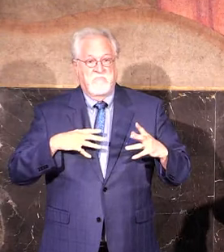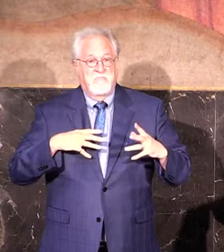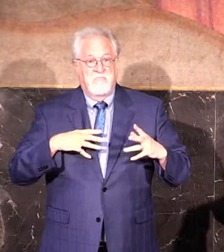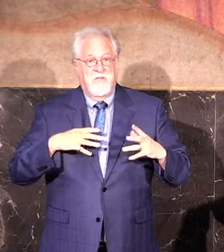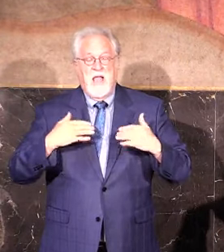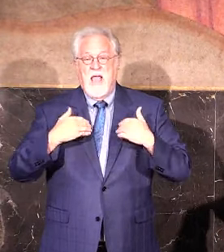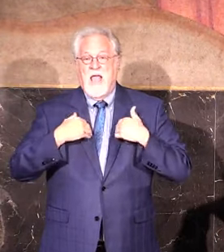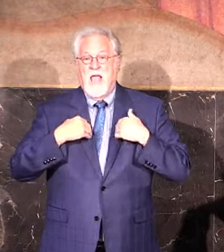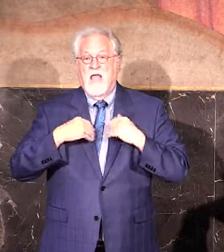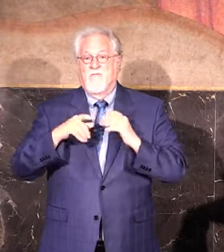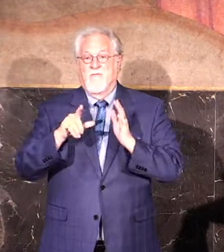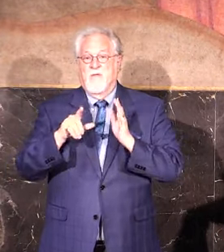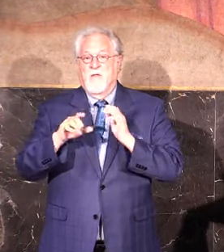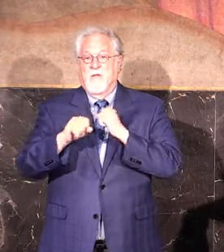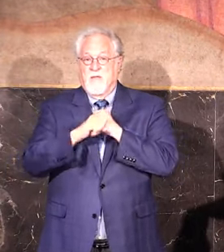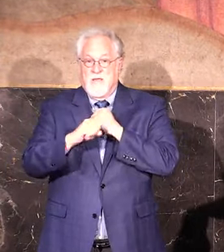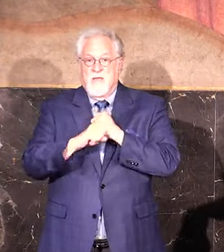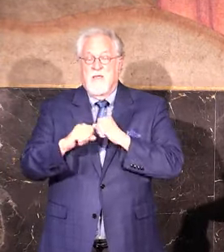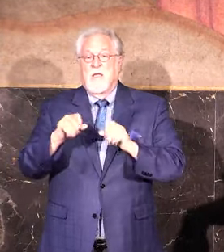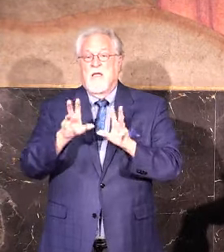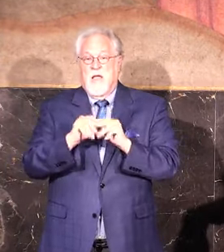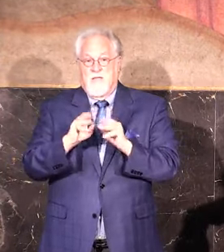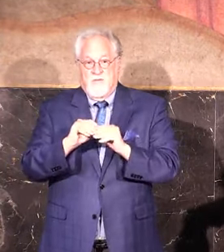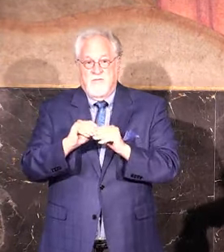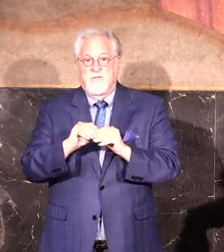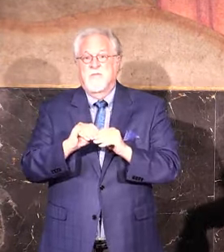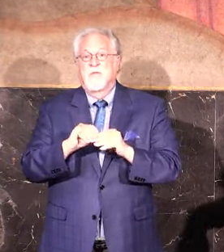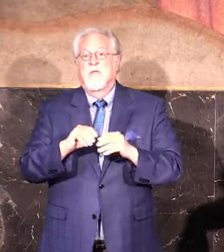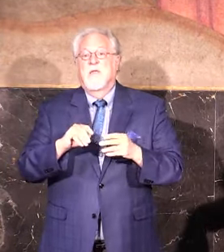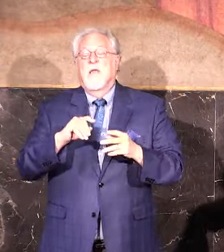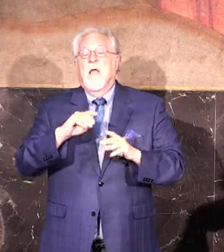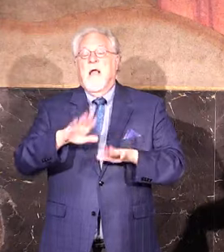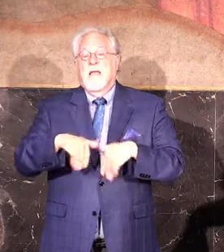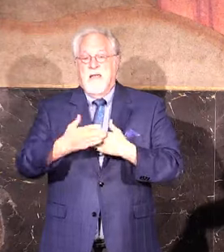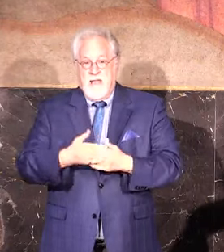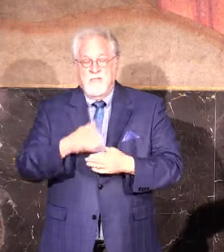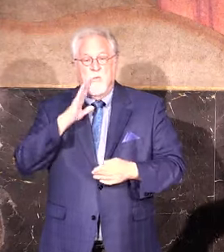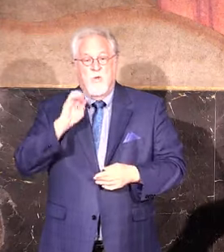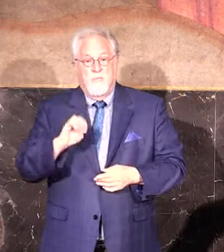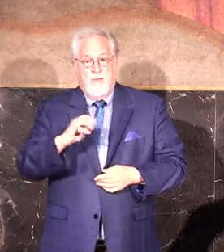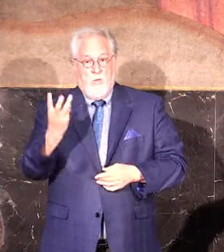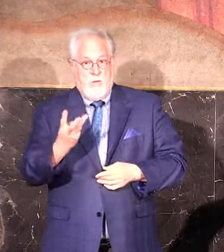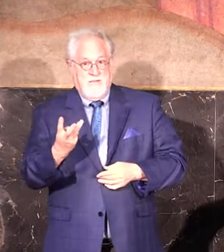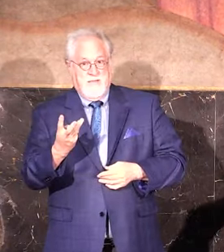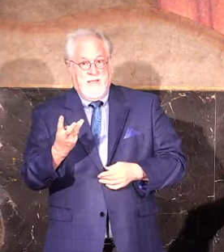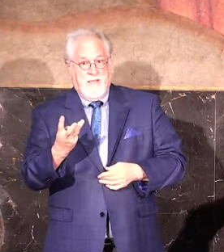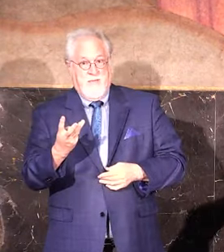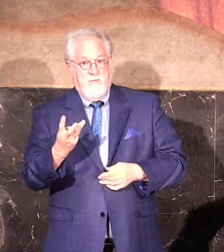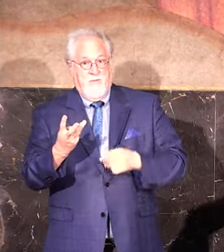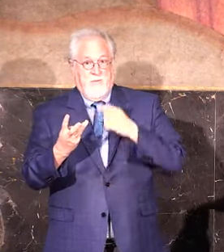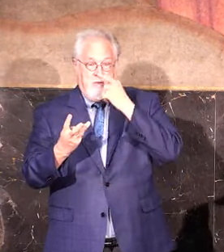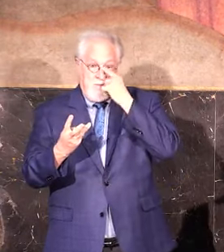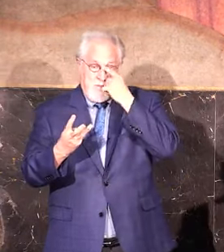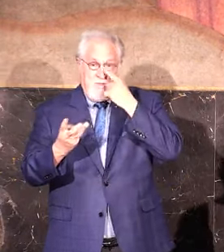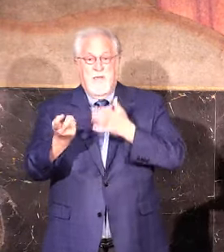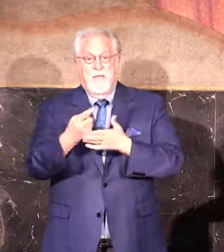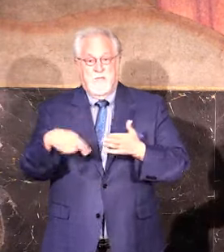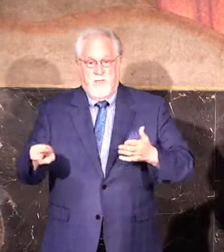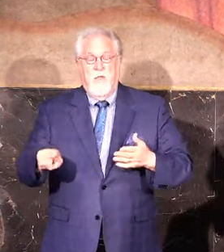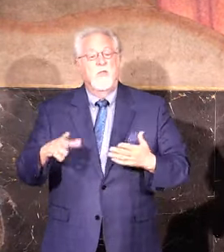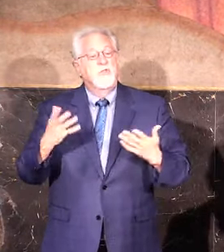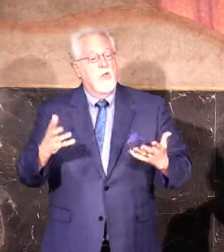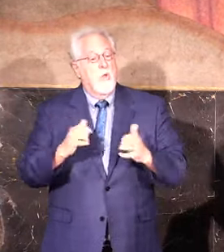press conference scheduled for Memorial Day. The next one that we anticipate having will be on Wednesday of next week.